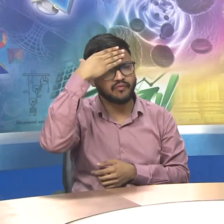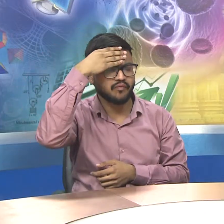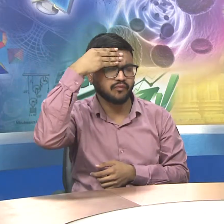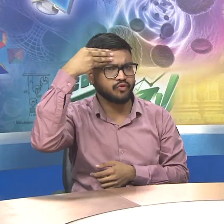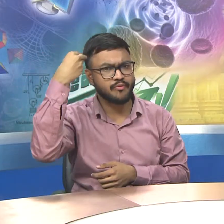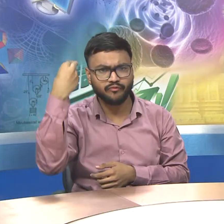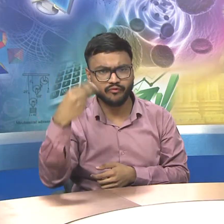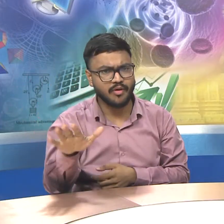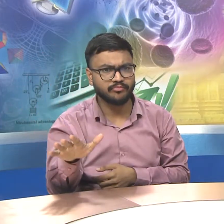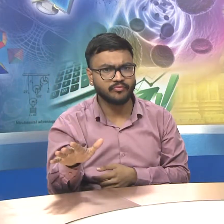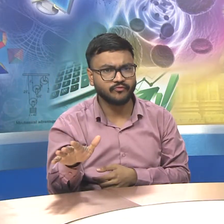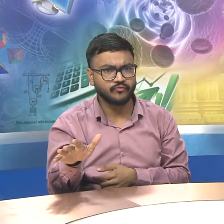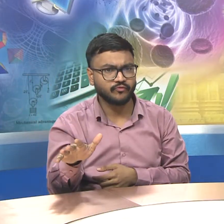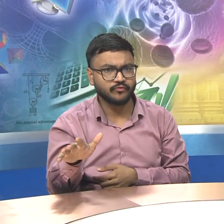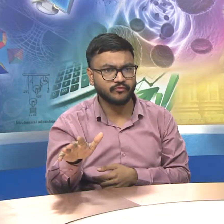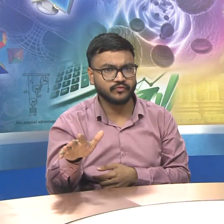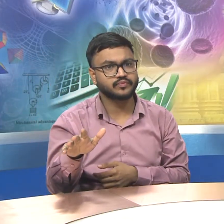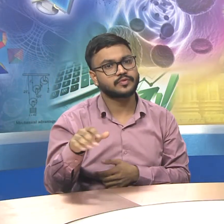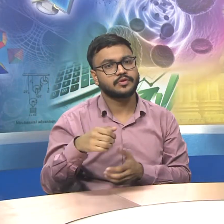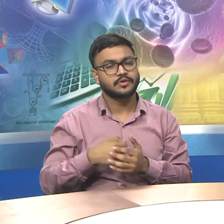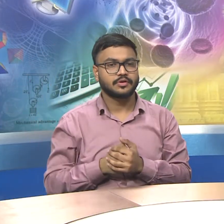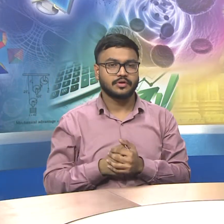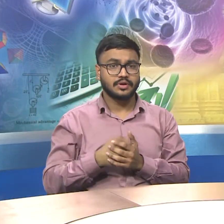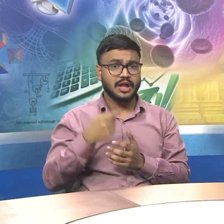Example, we can see about the forgot.